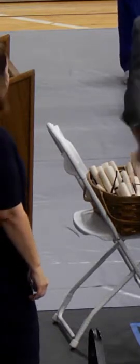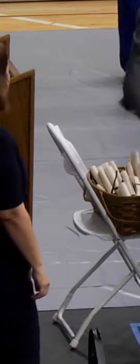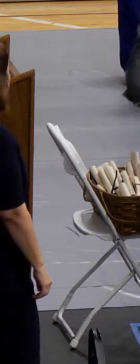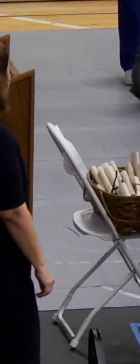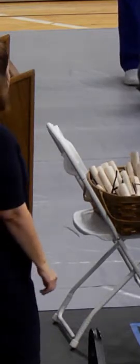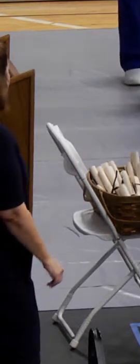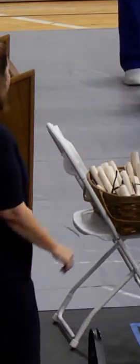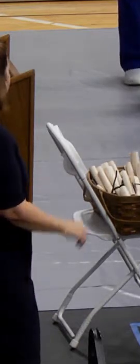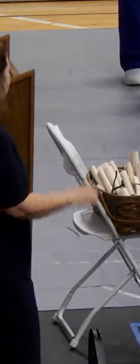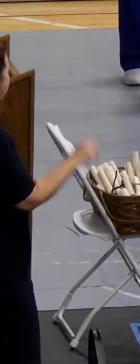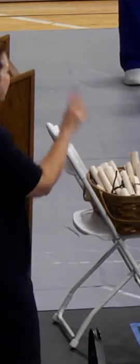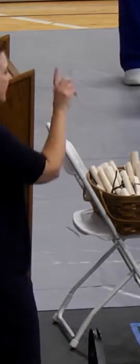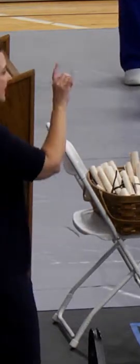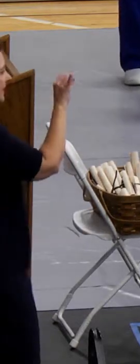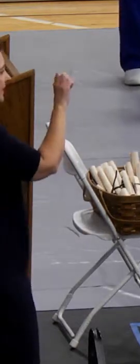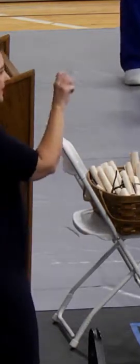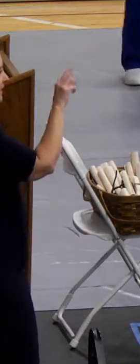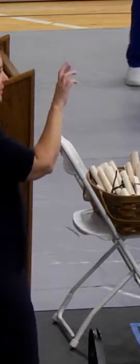Ginger Walker.